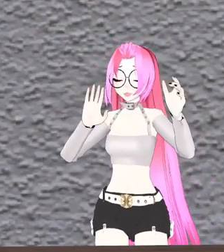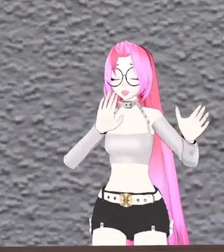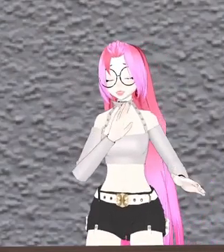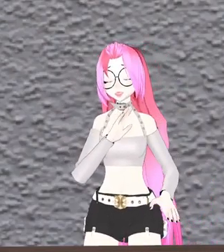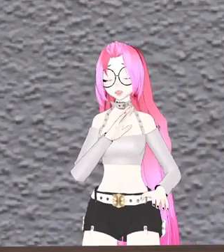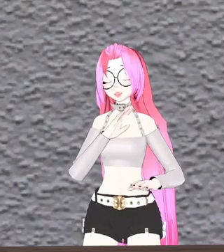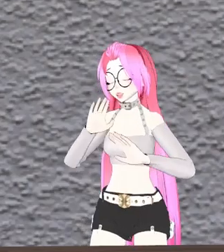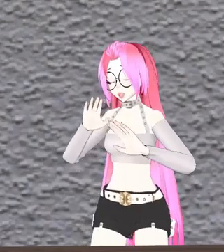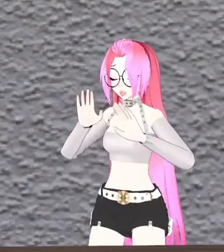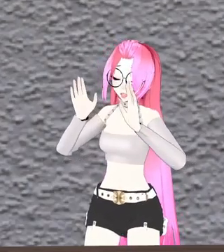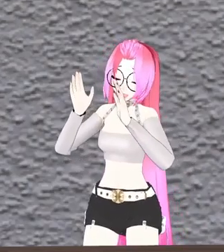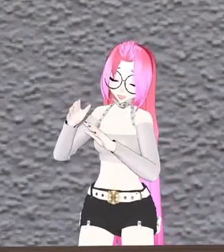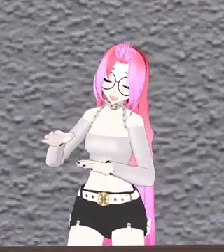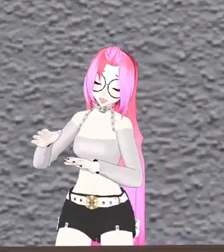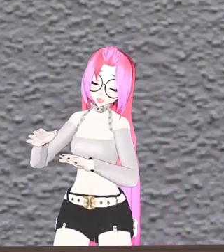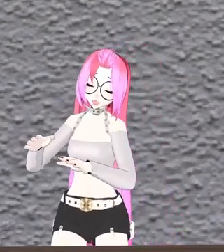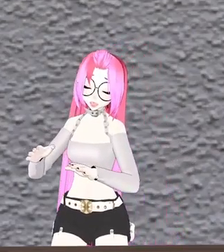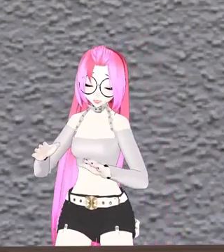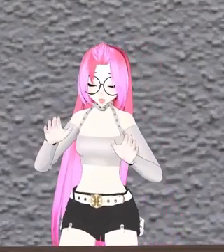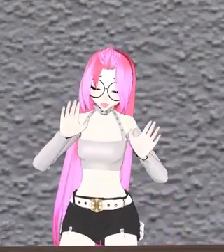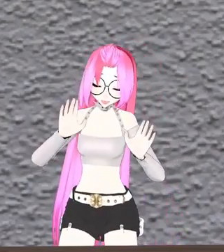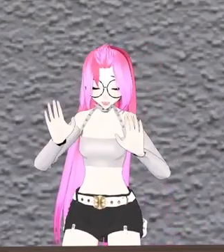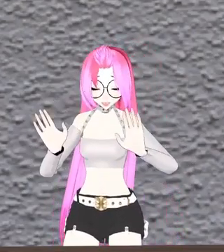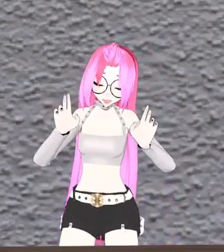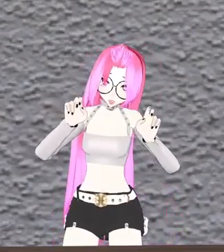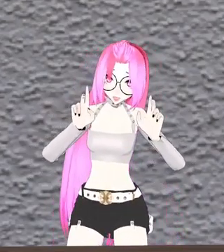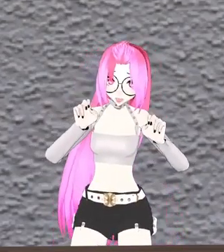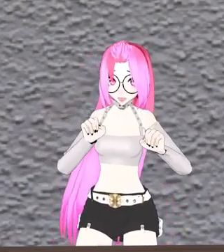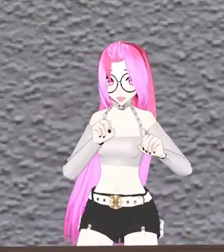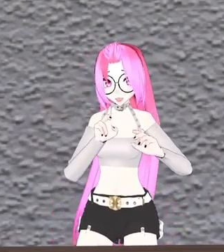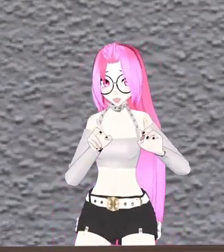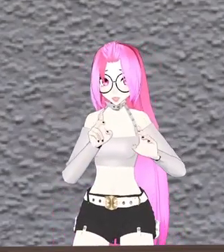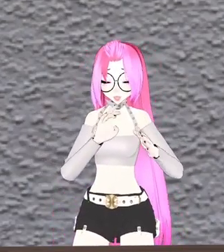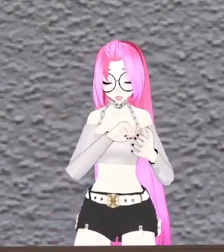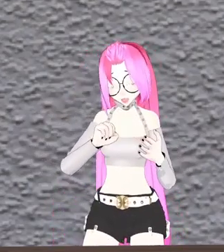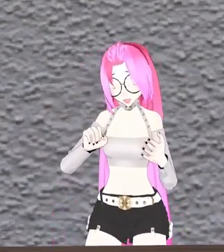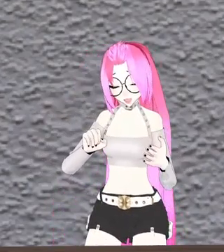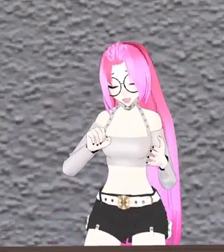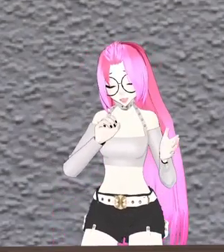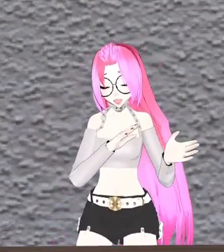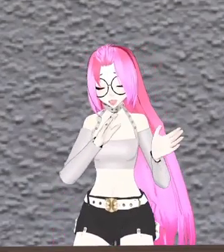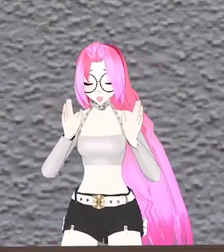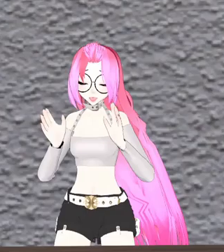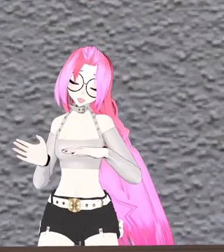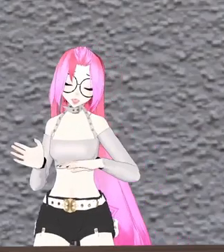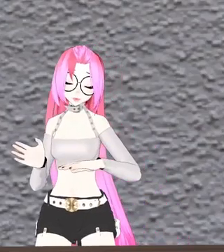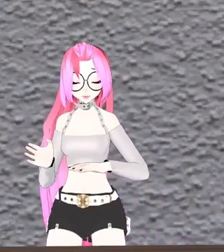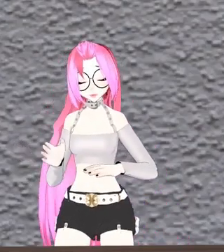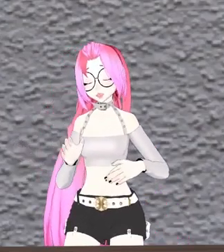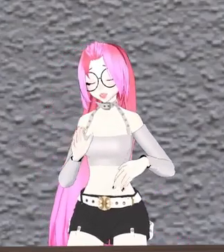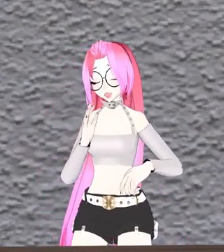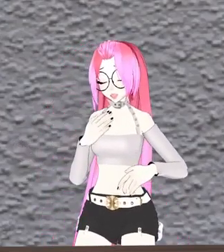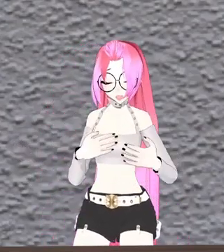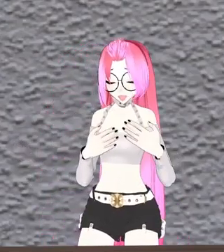That's fine, as long as you stick with it. So it's usually people who write with their right are more comfortable with their right. But if you're more